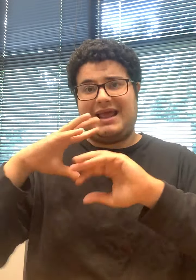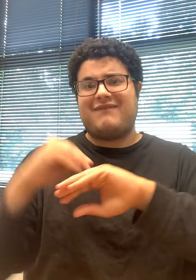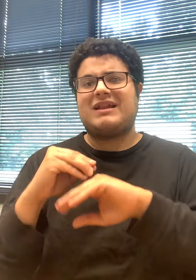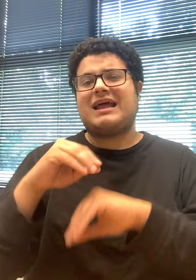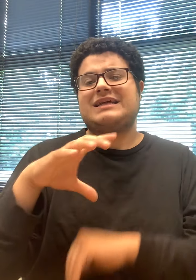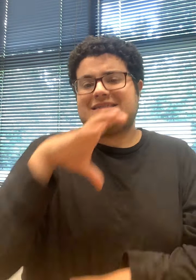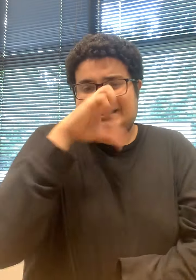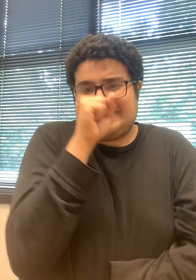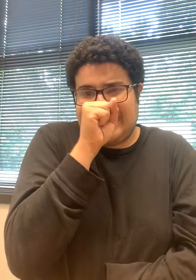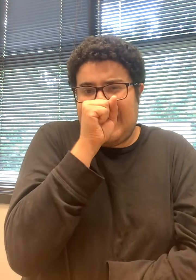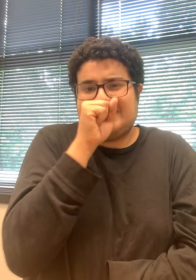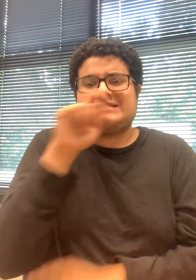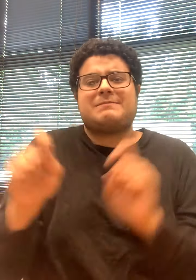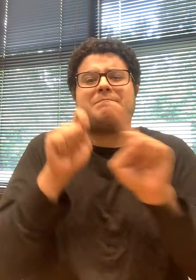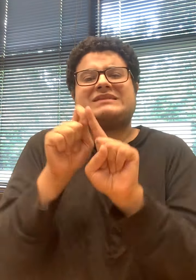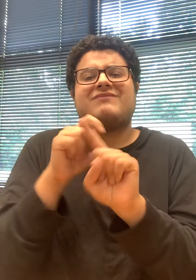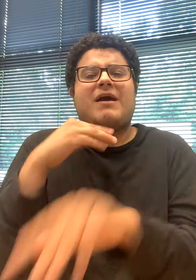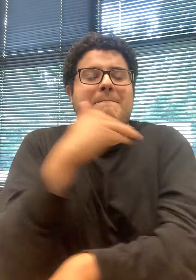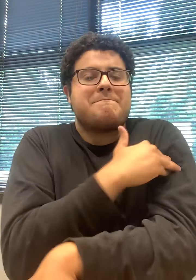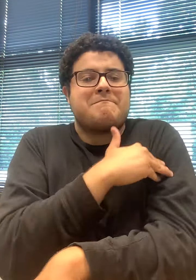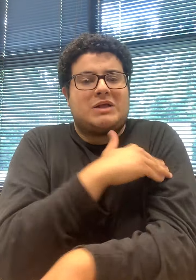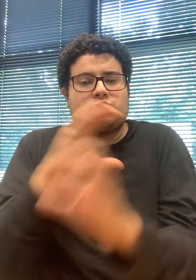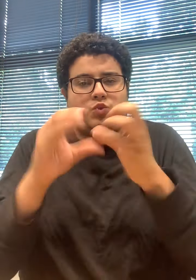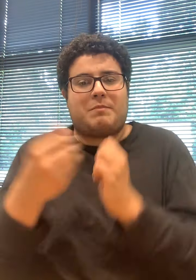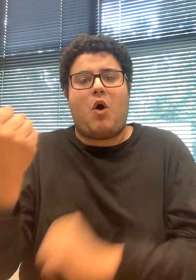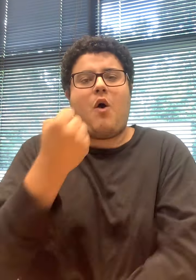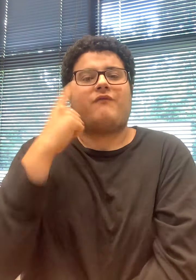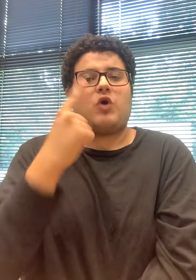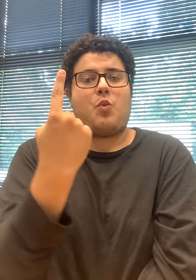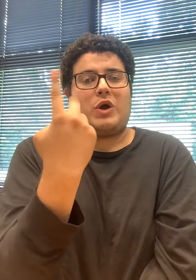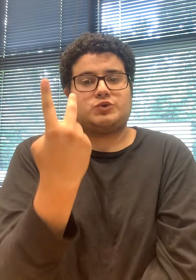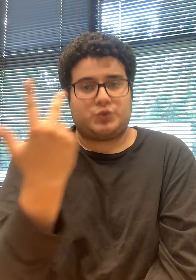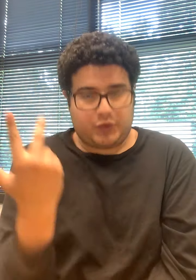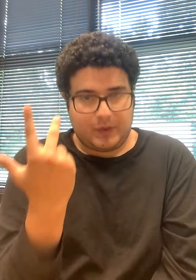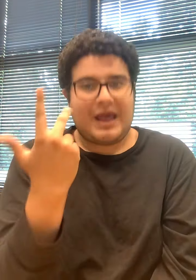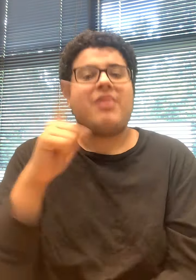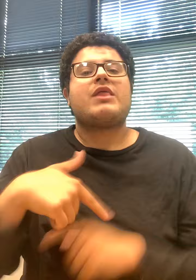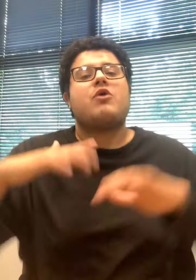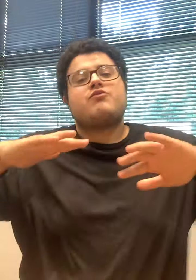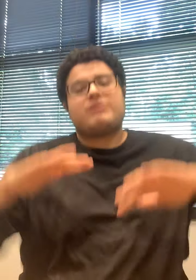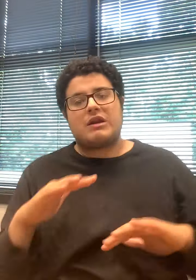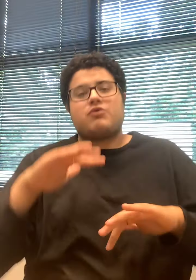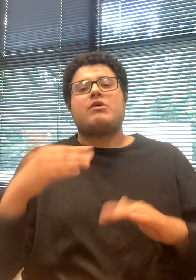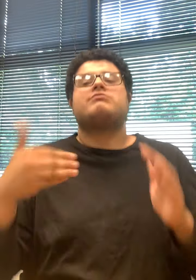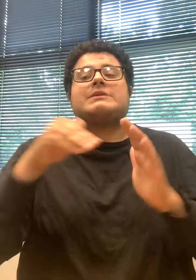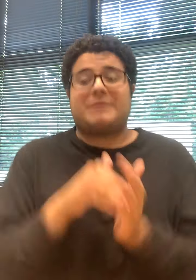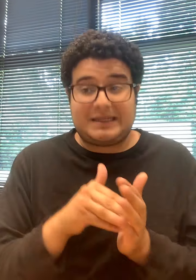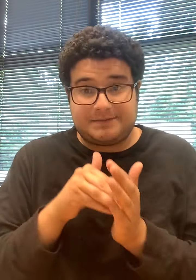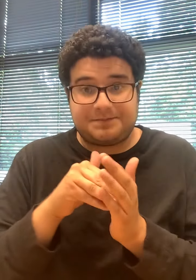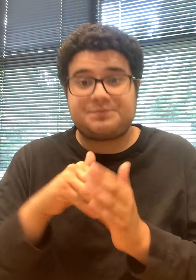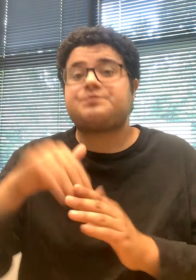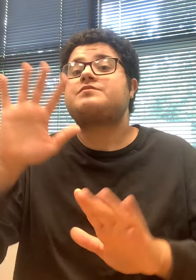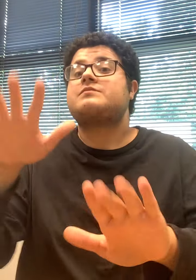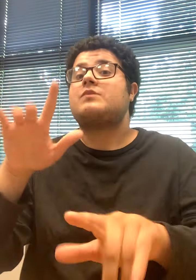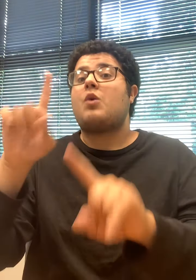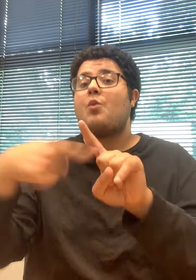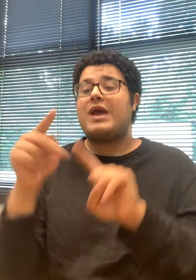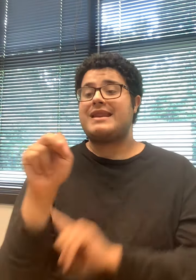a specific muscle group and holding it for a count of 3, and then relaxing them, and then repeating that. Now, as the numbness from your peripheral